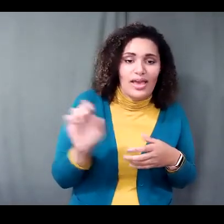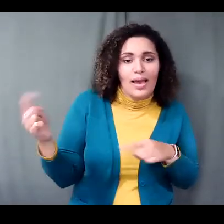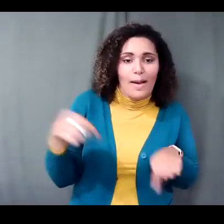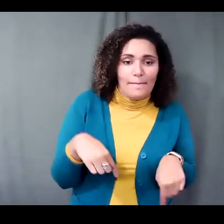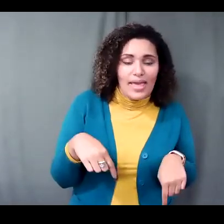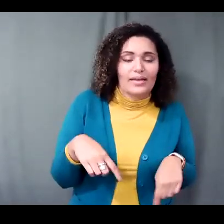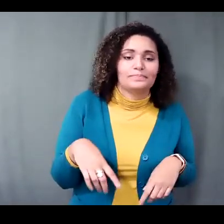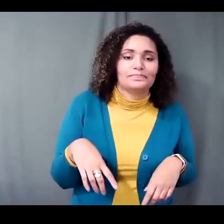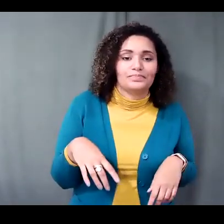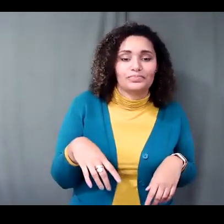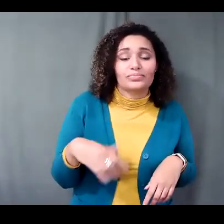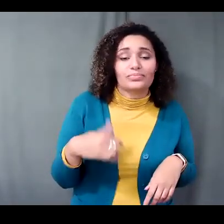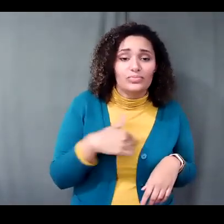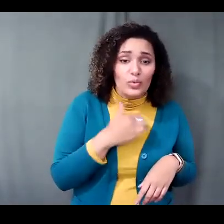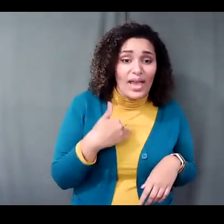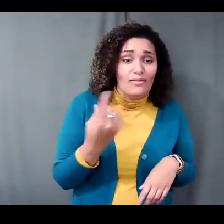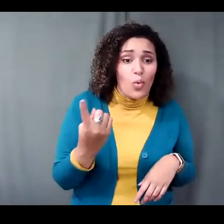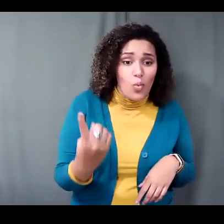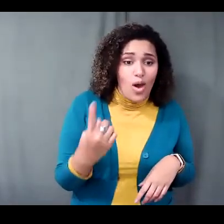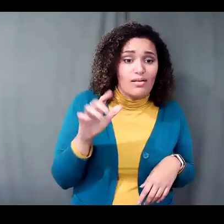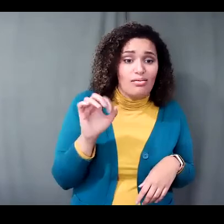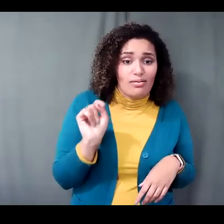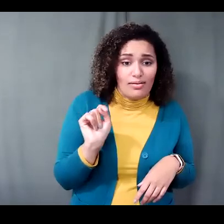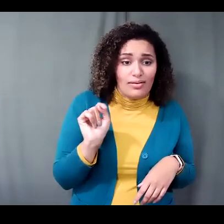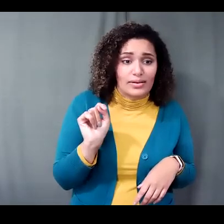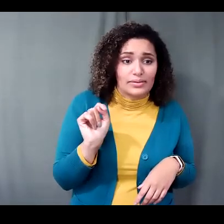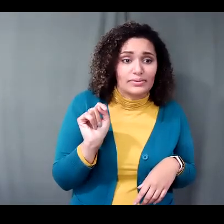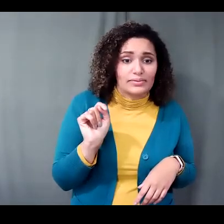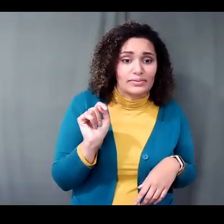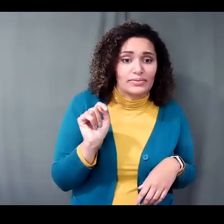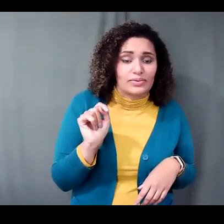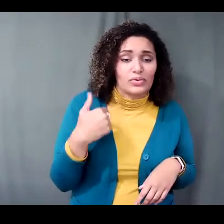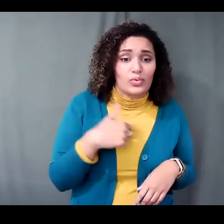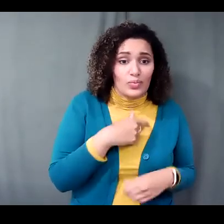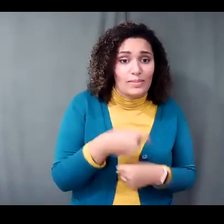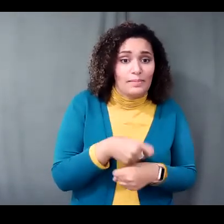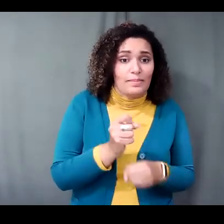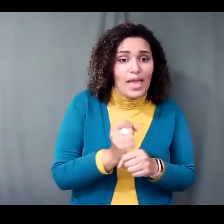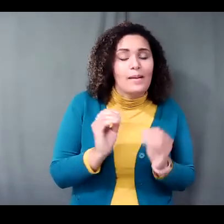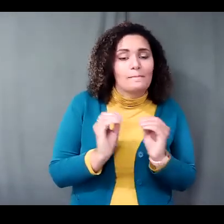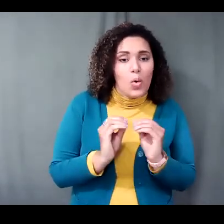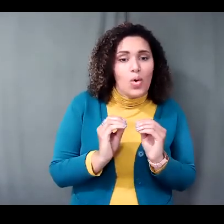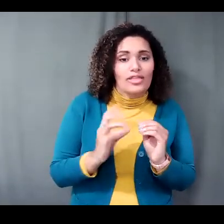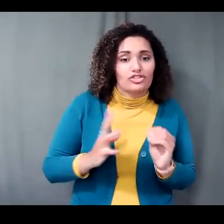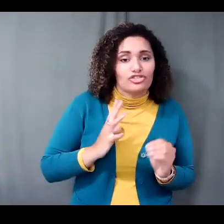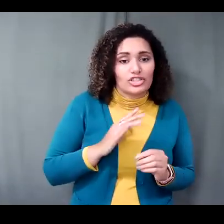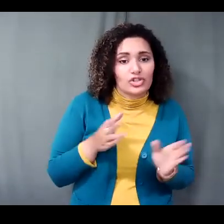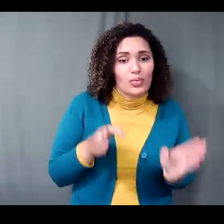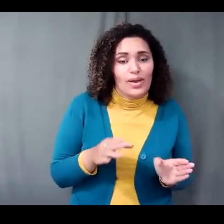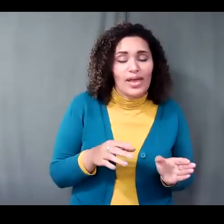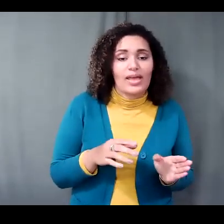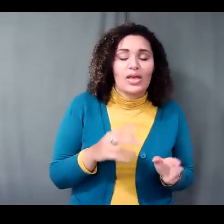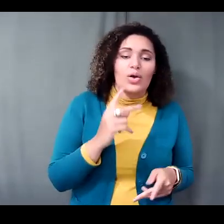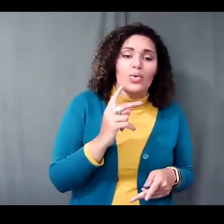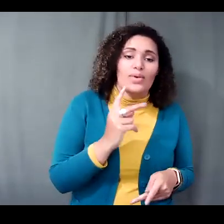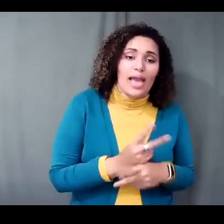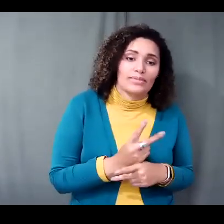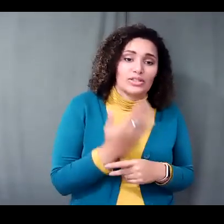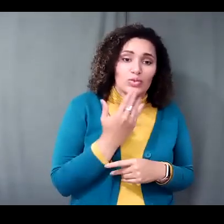port, you have to be aged at least 10 years. And then they generally, you see 10, 20, 30, 40 year designations. I mean,